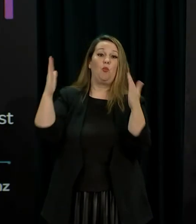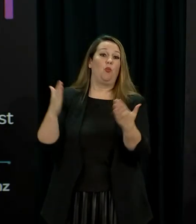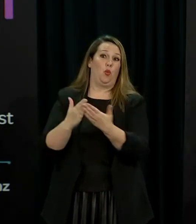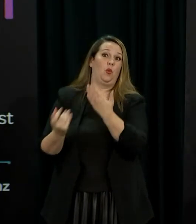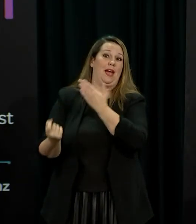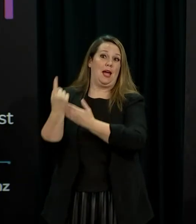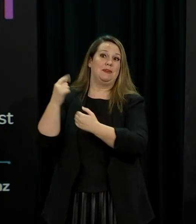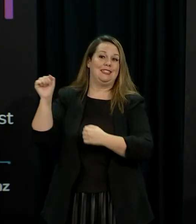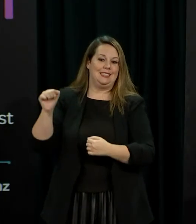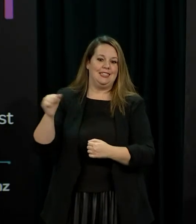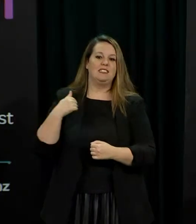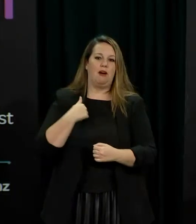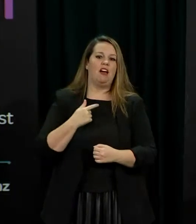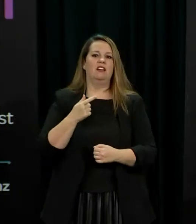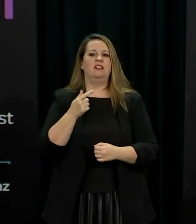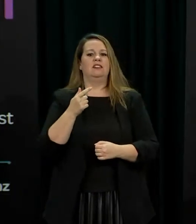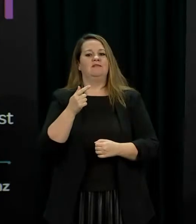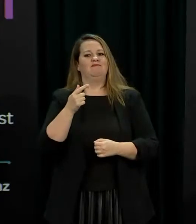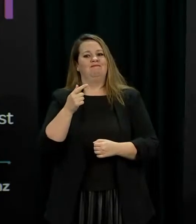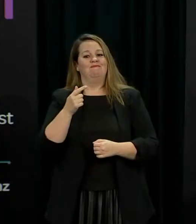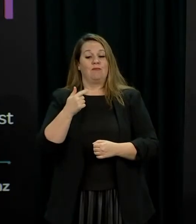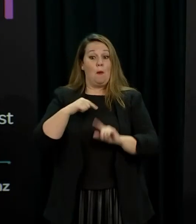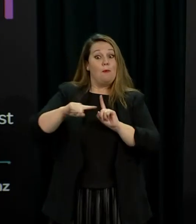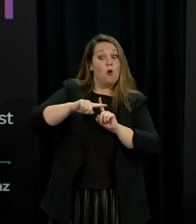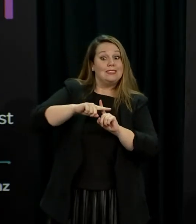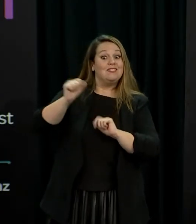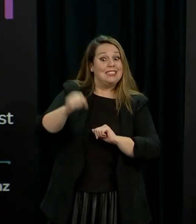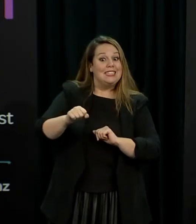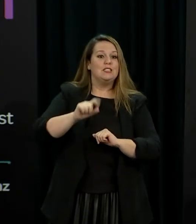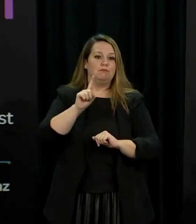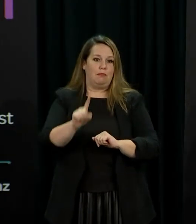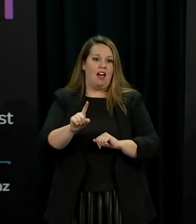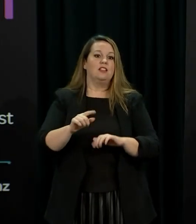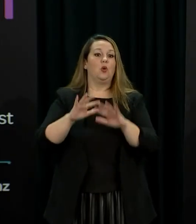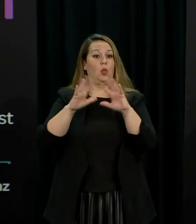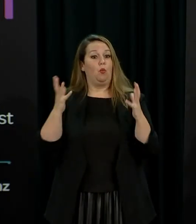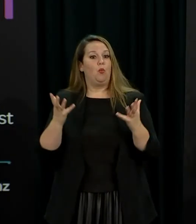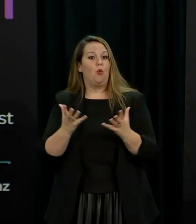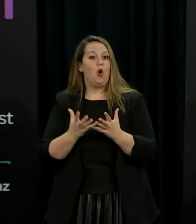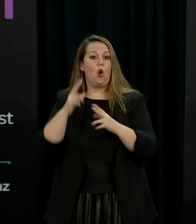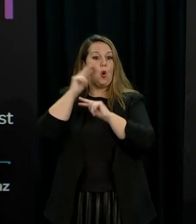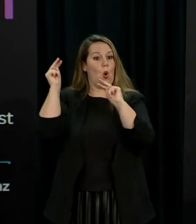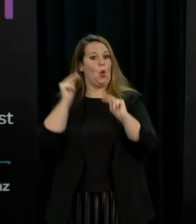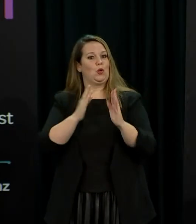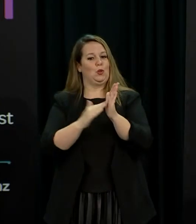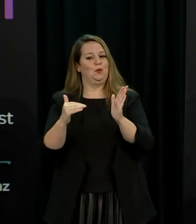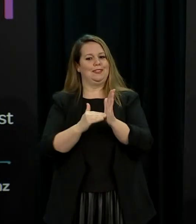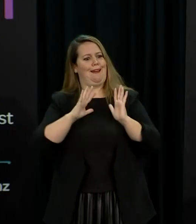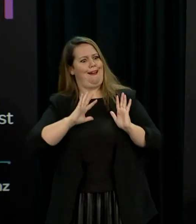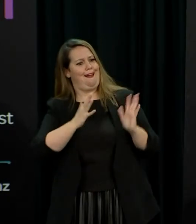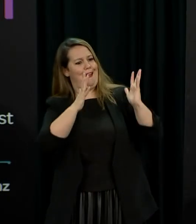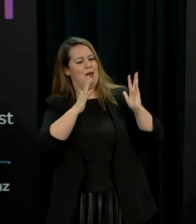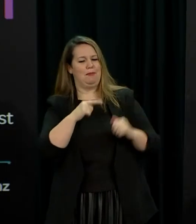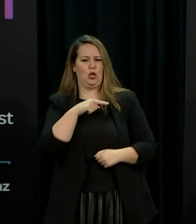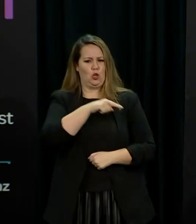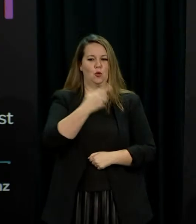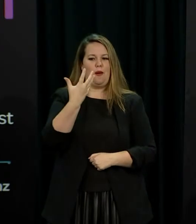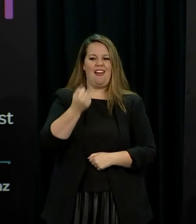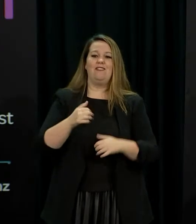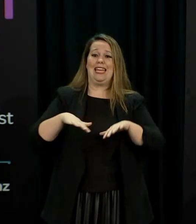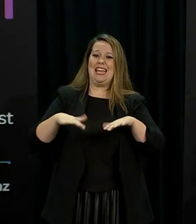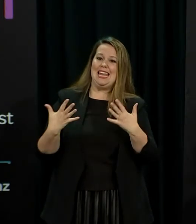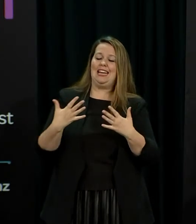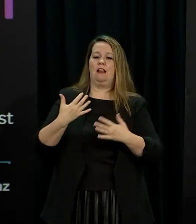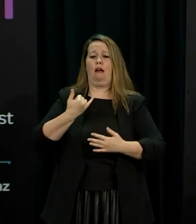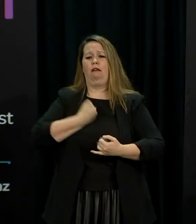regrets? Well, let me just separate out